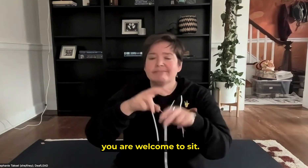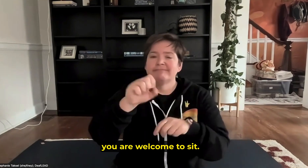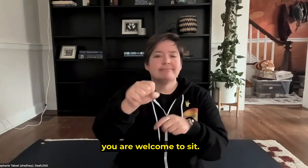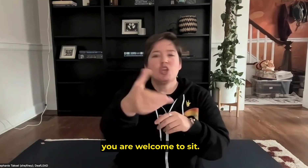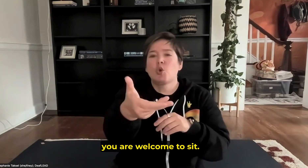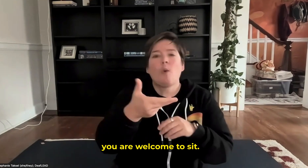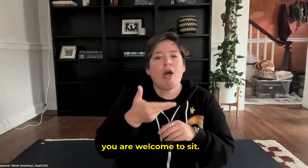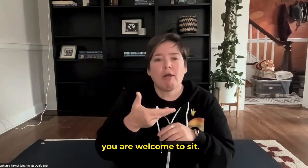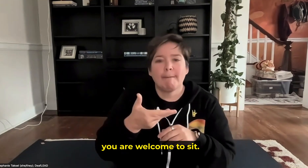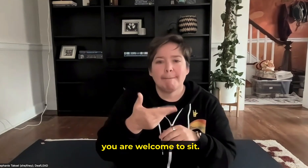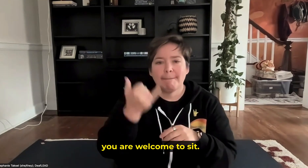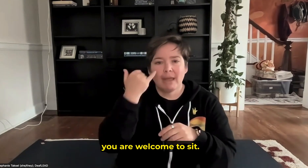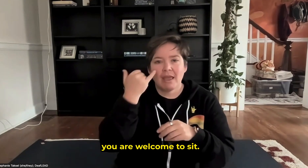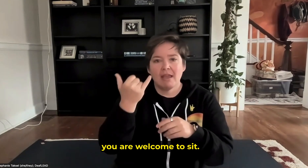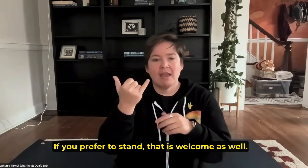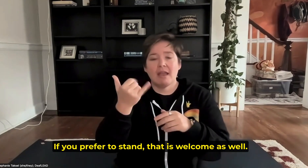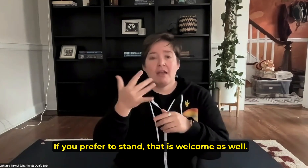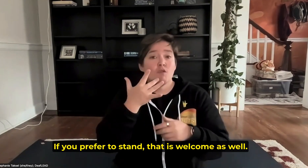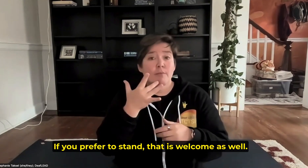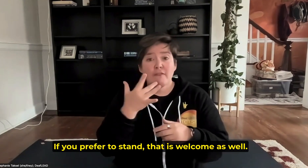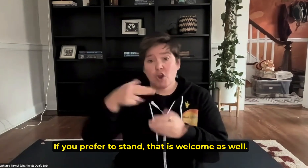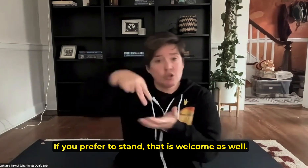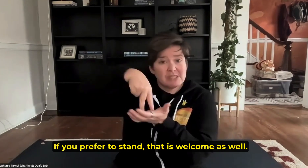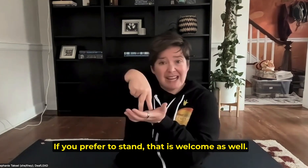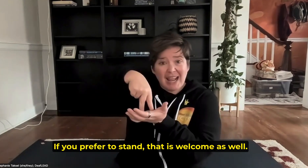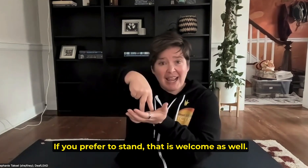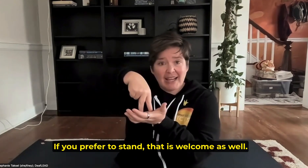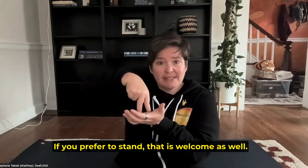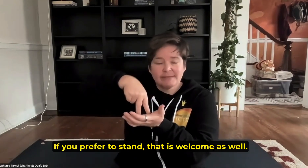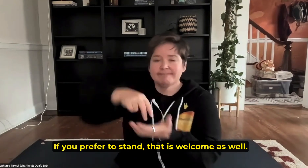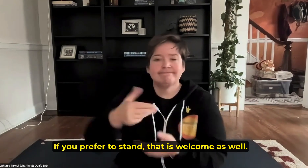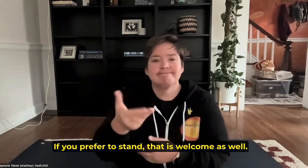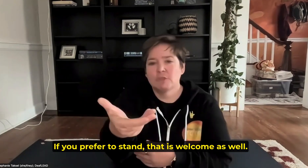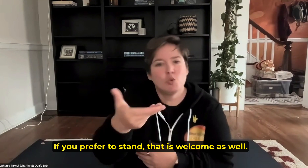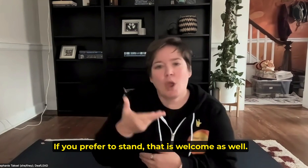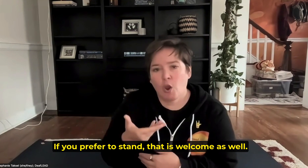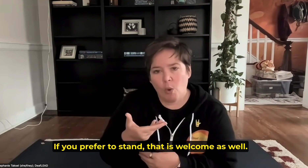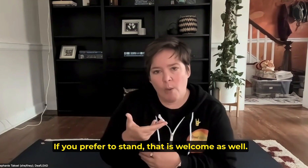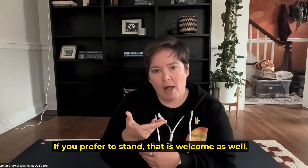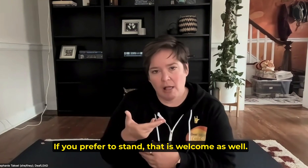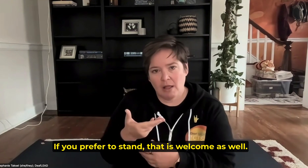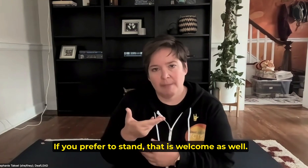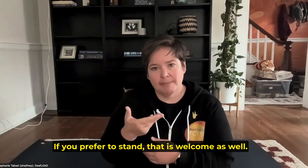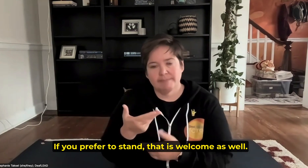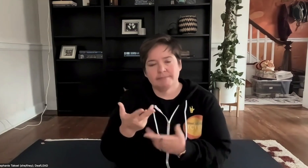are welcome to sit. If you prefer to stand, that is welcome as well.